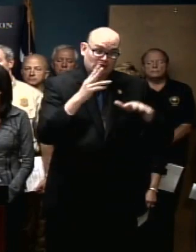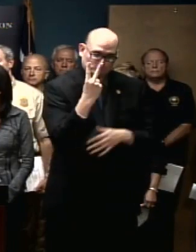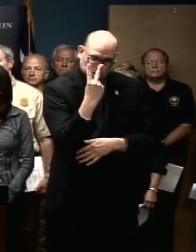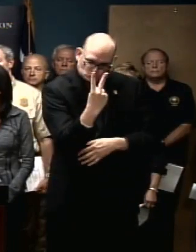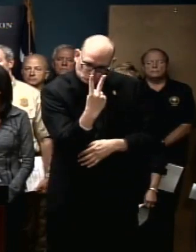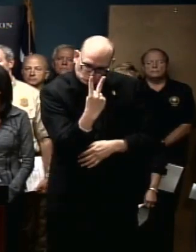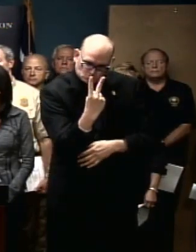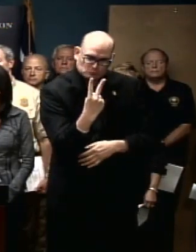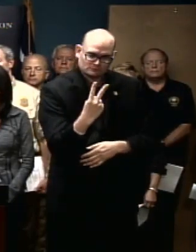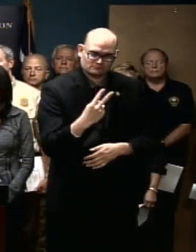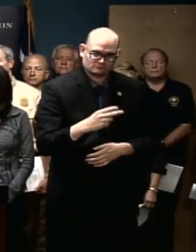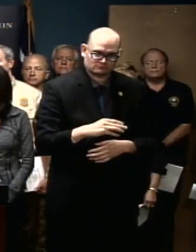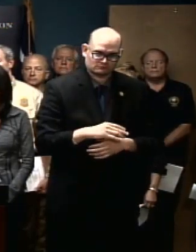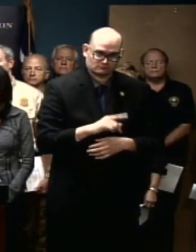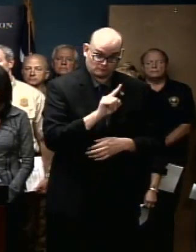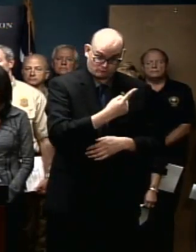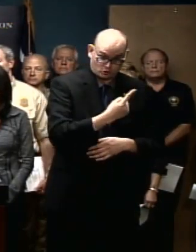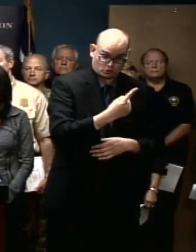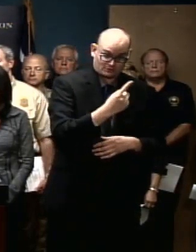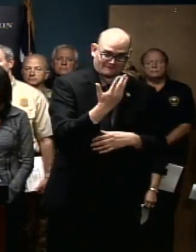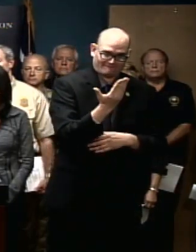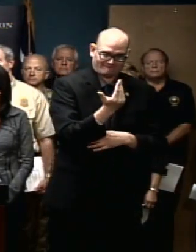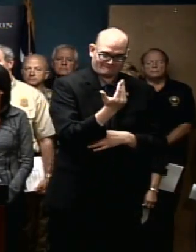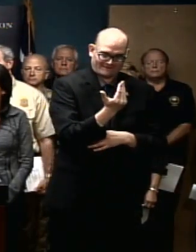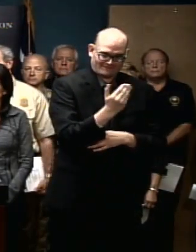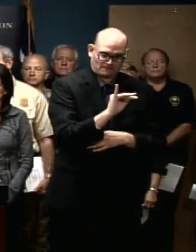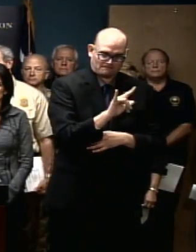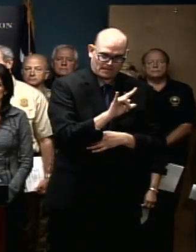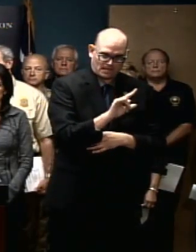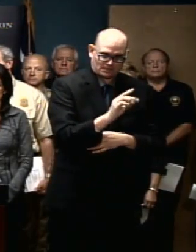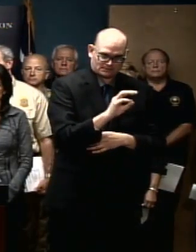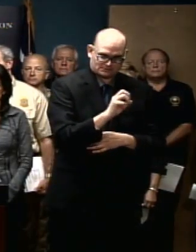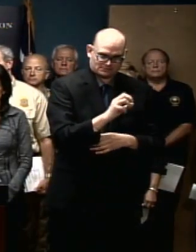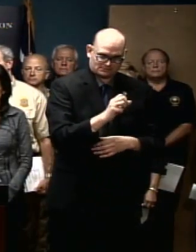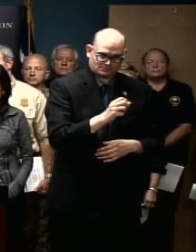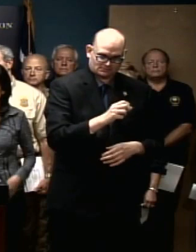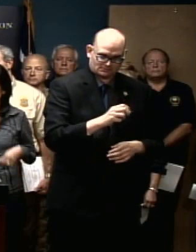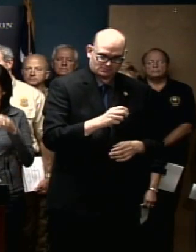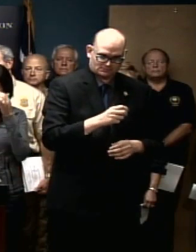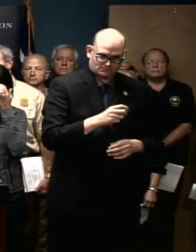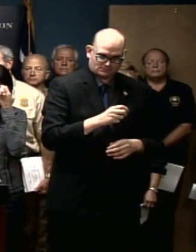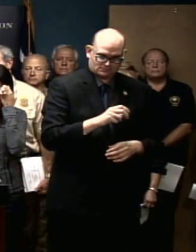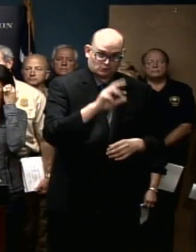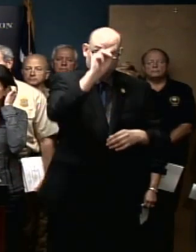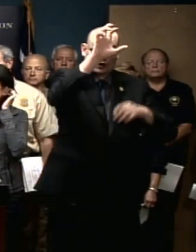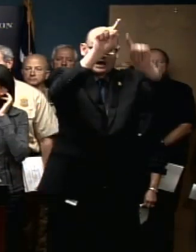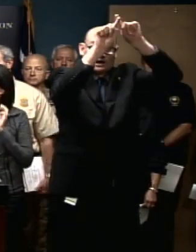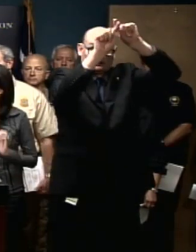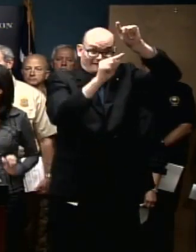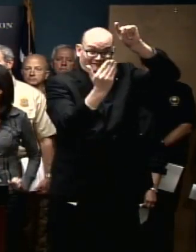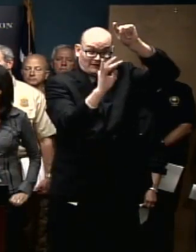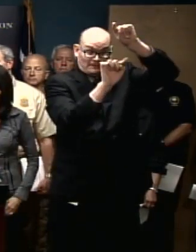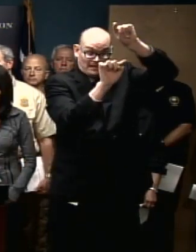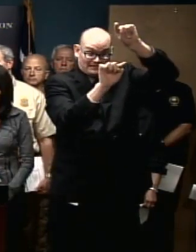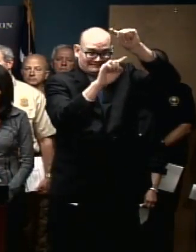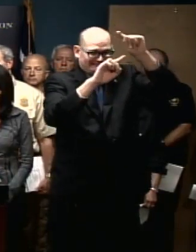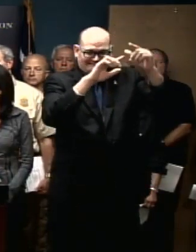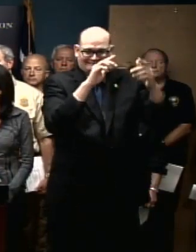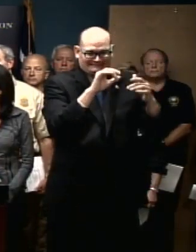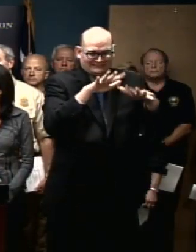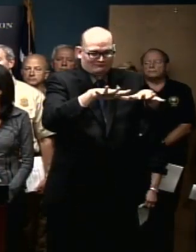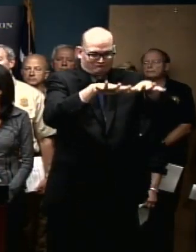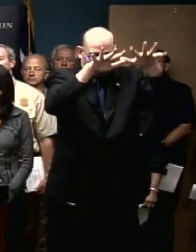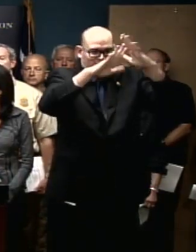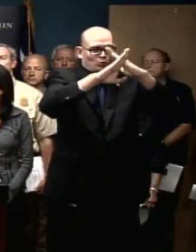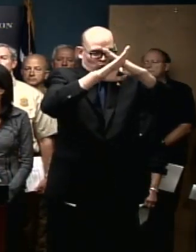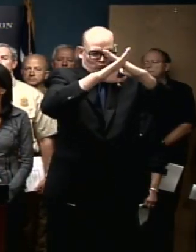miles of I-95 coming in from North Carolina are currently closed due to flood. Of course, we'll wait until that water recedes and reopen